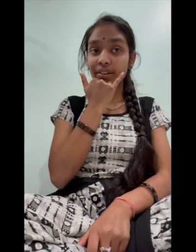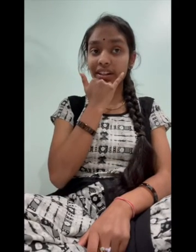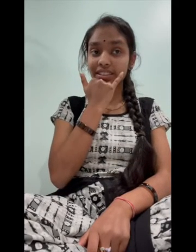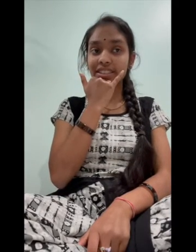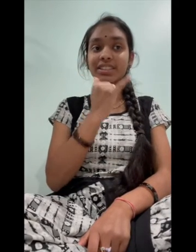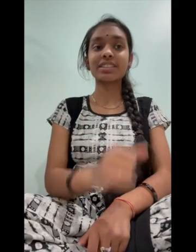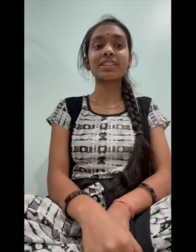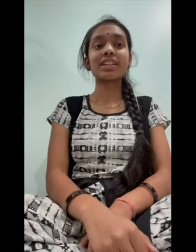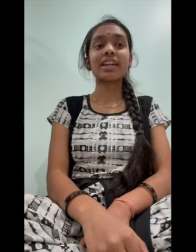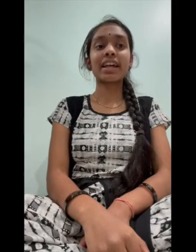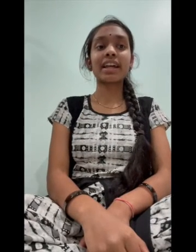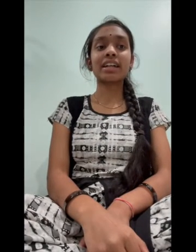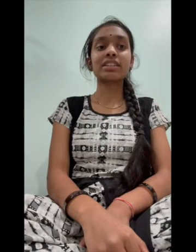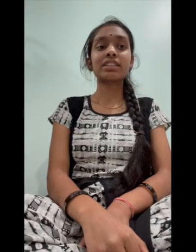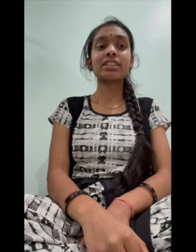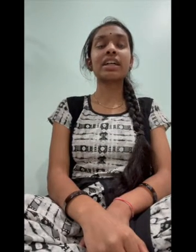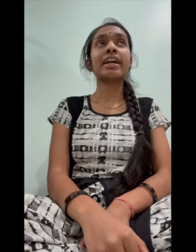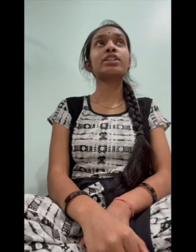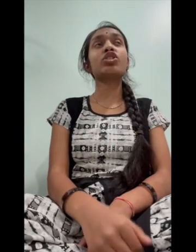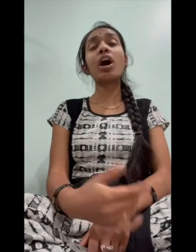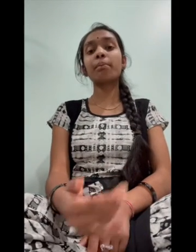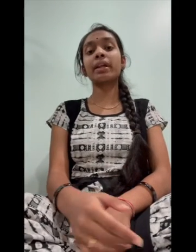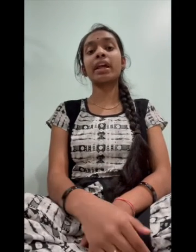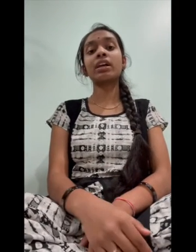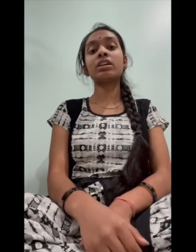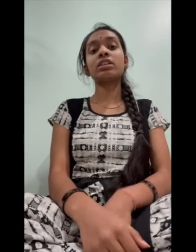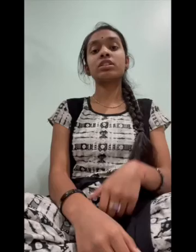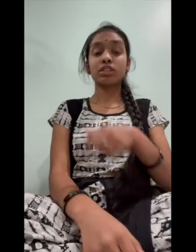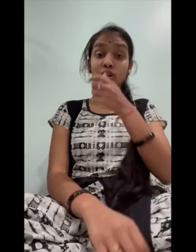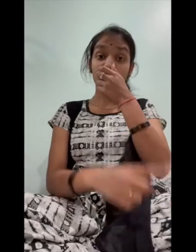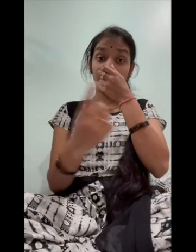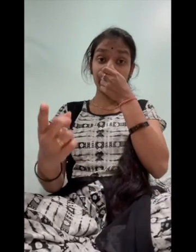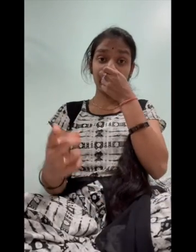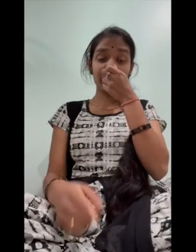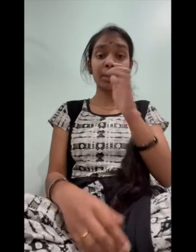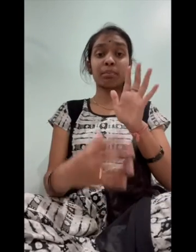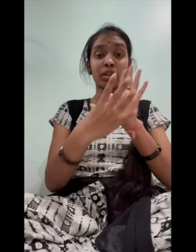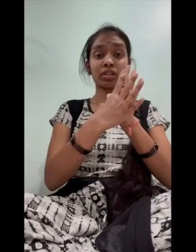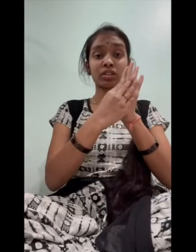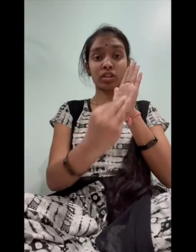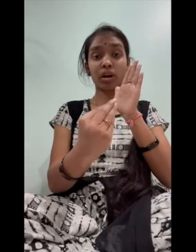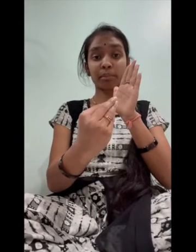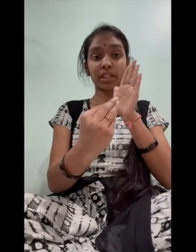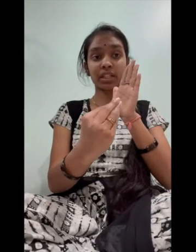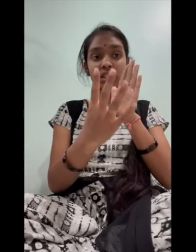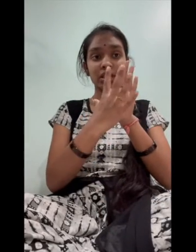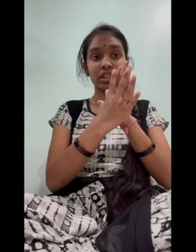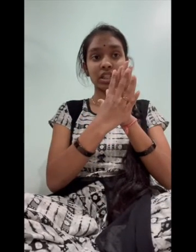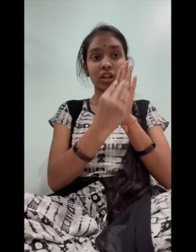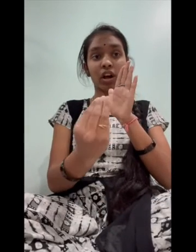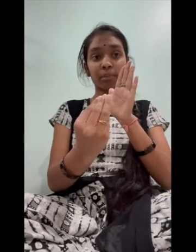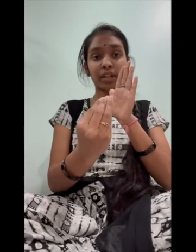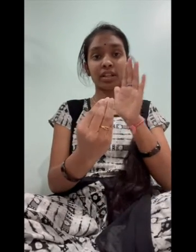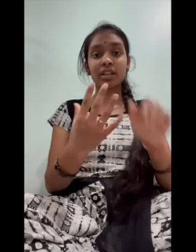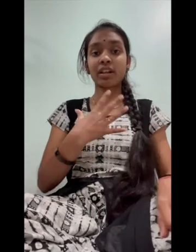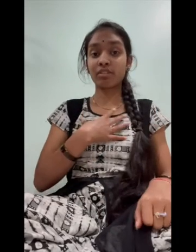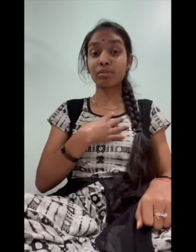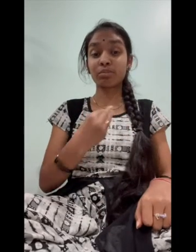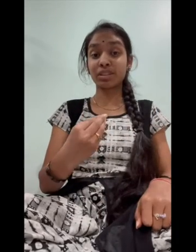Incorrect. And to say to copy, so copy that paper. copy, copy. And remember, this